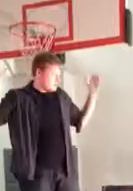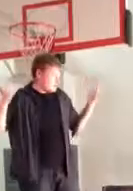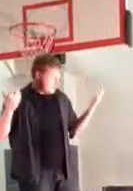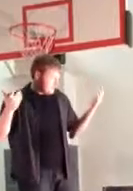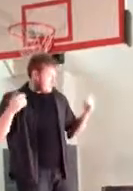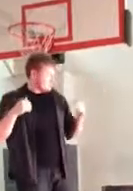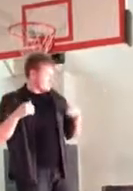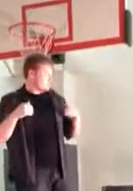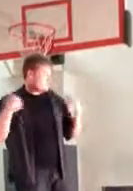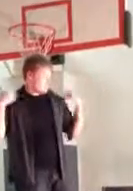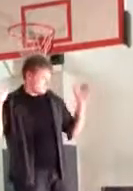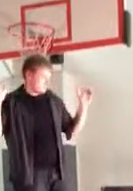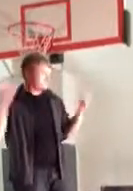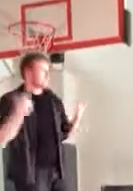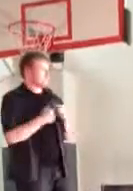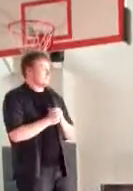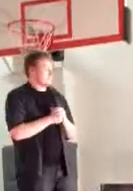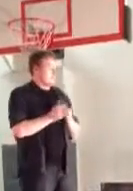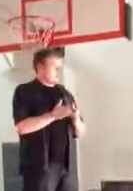wings.